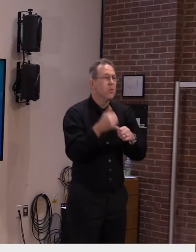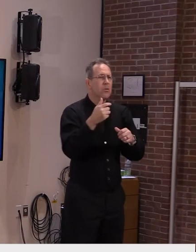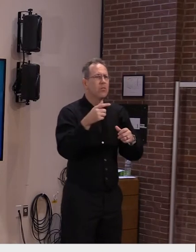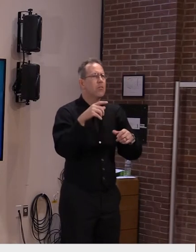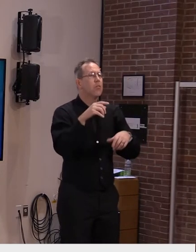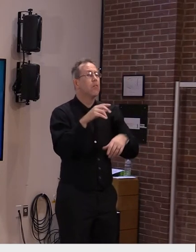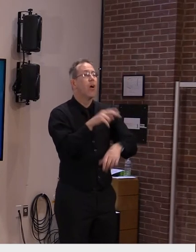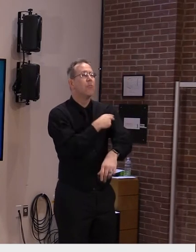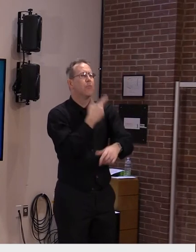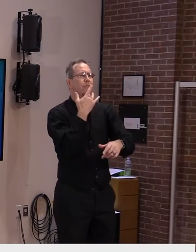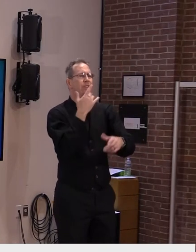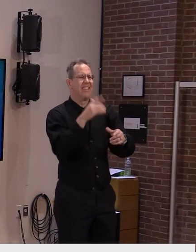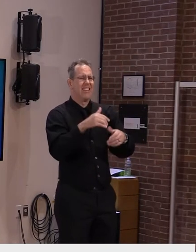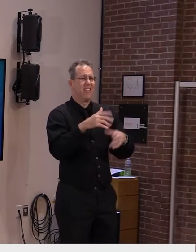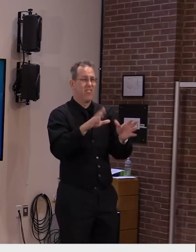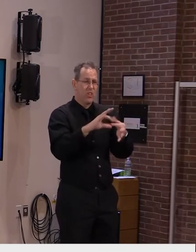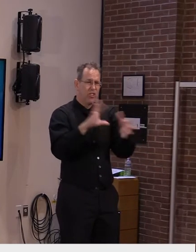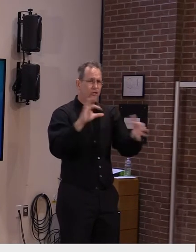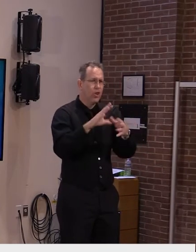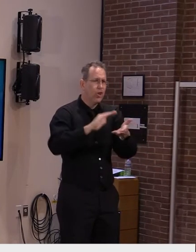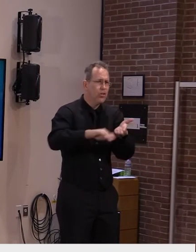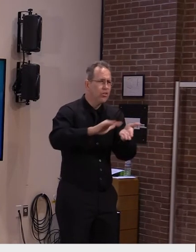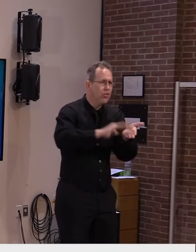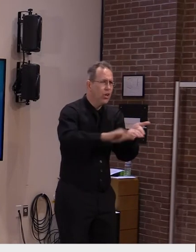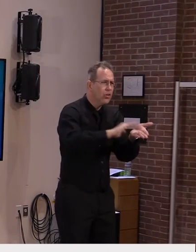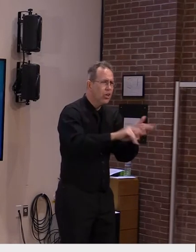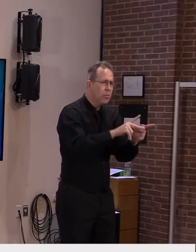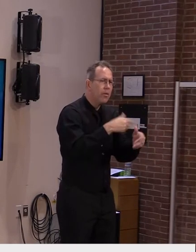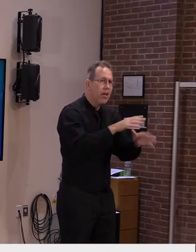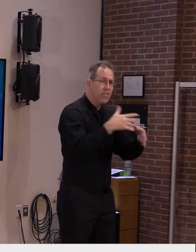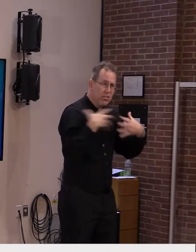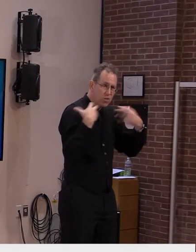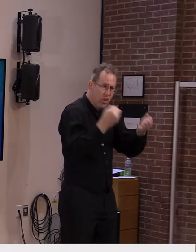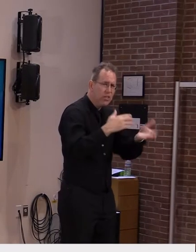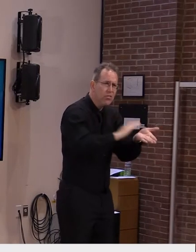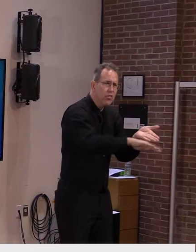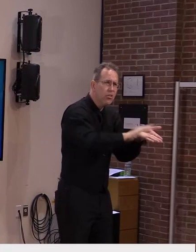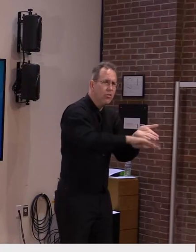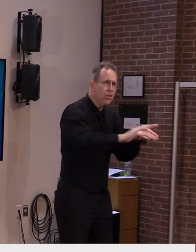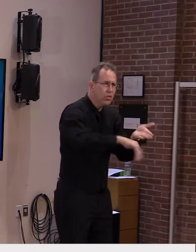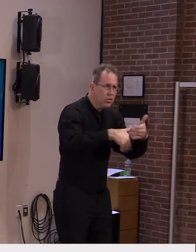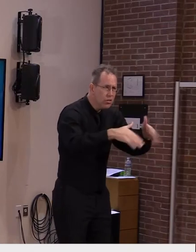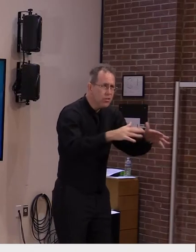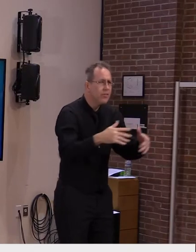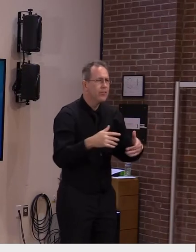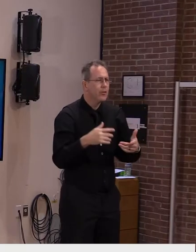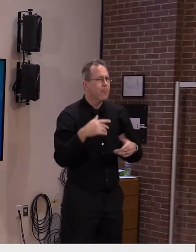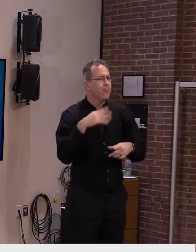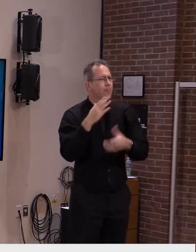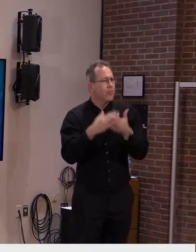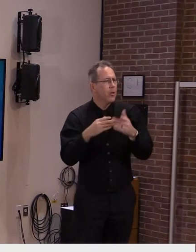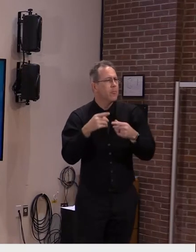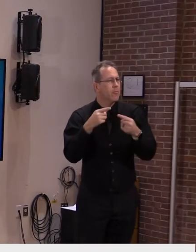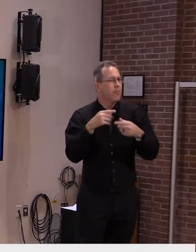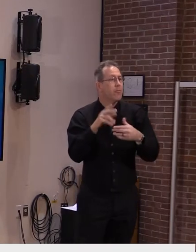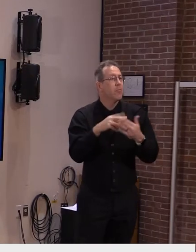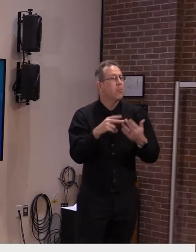their institutions. And they said moving subacute patients out of